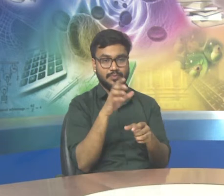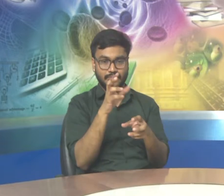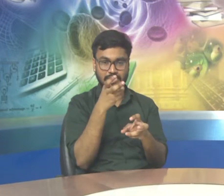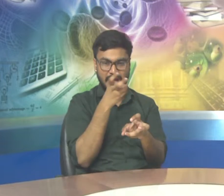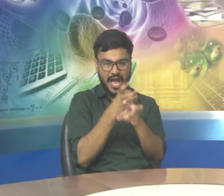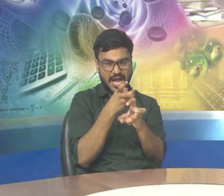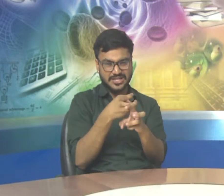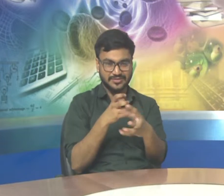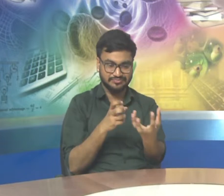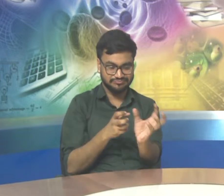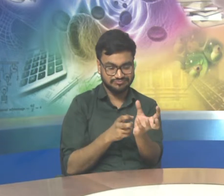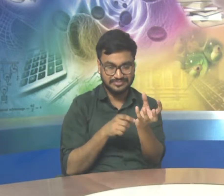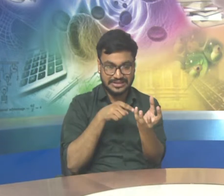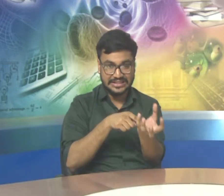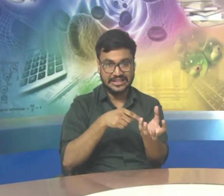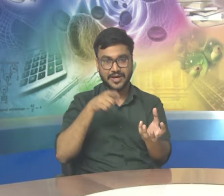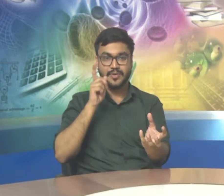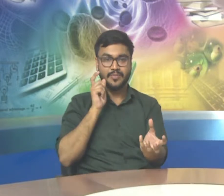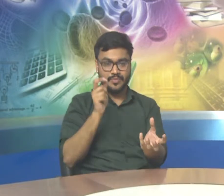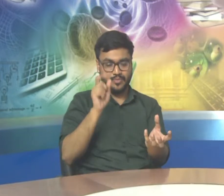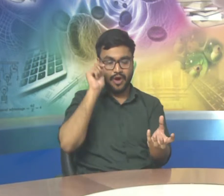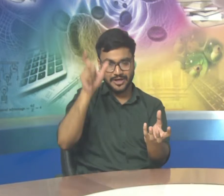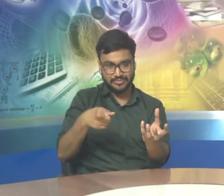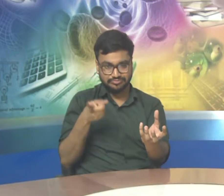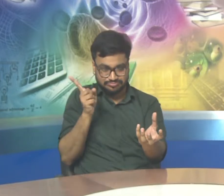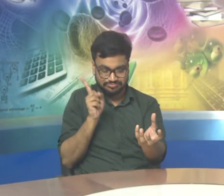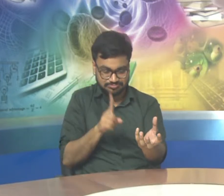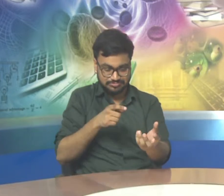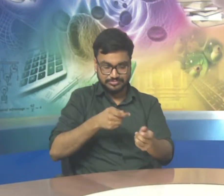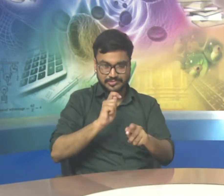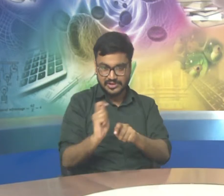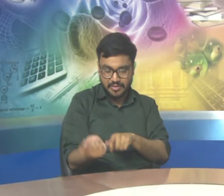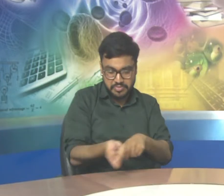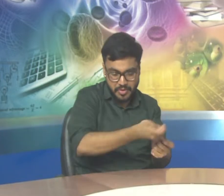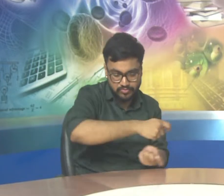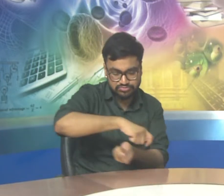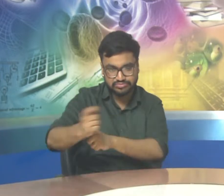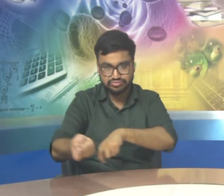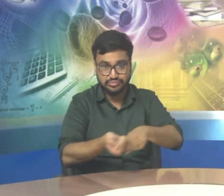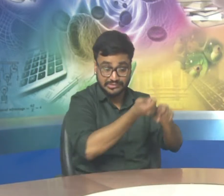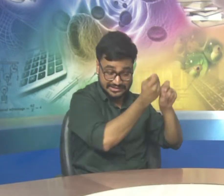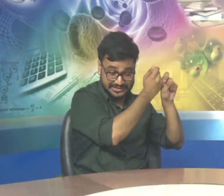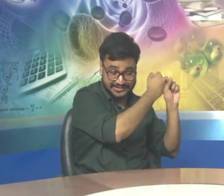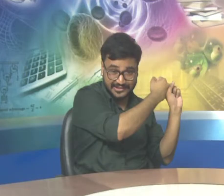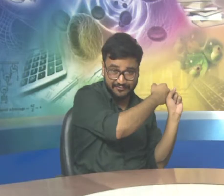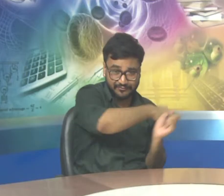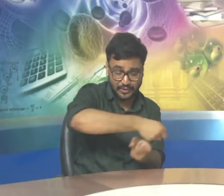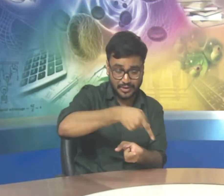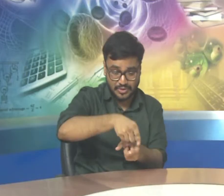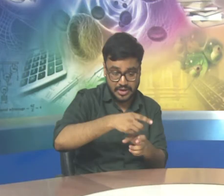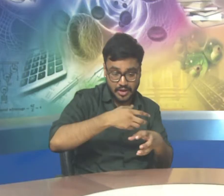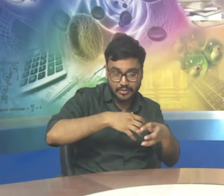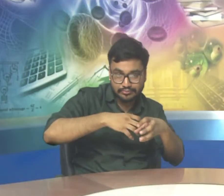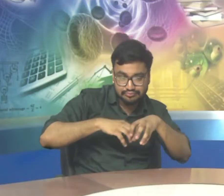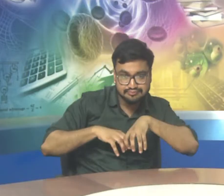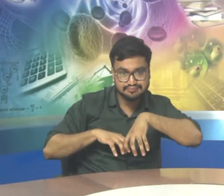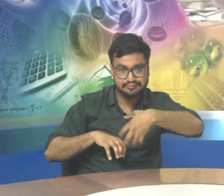And also a hockey puck on ice. After being struck, a